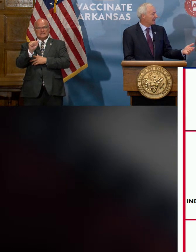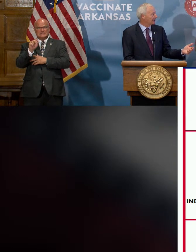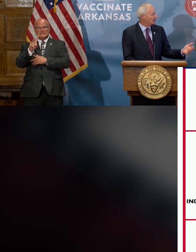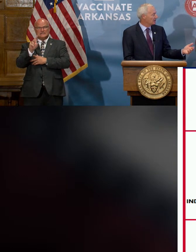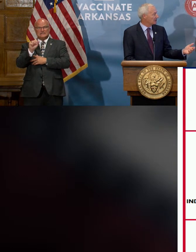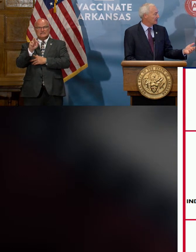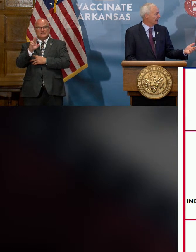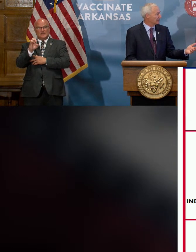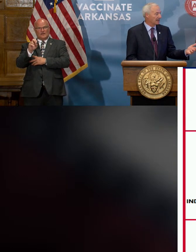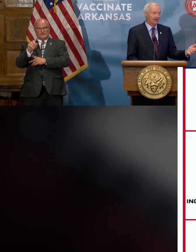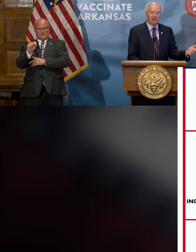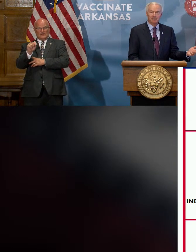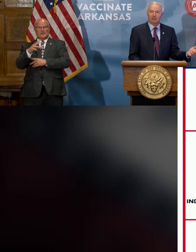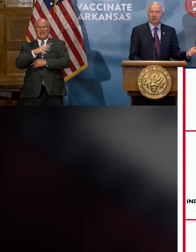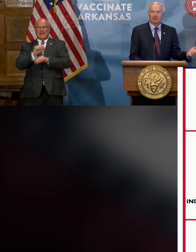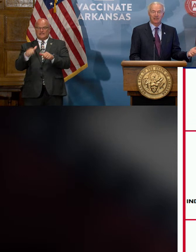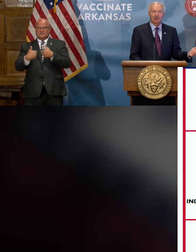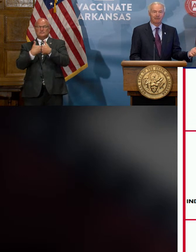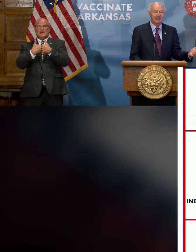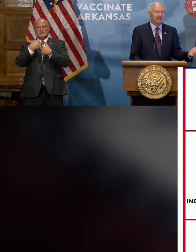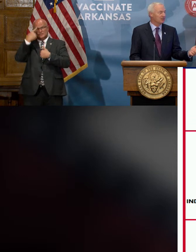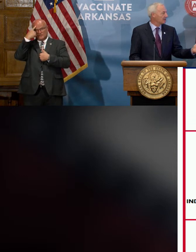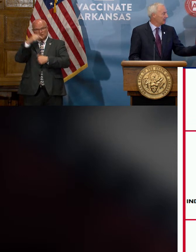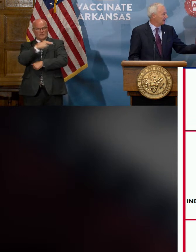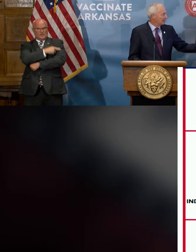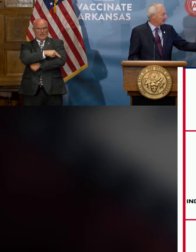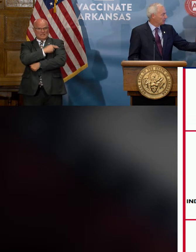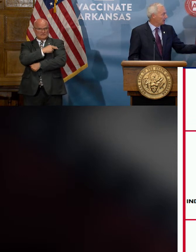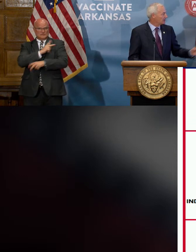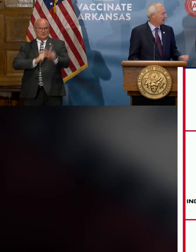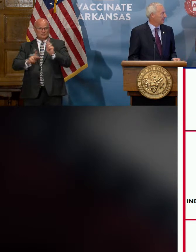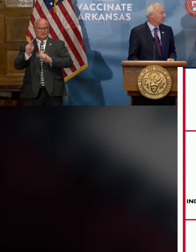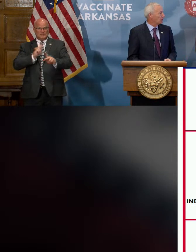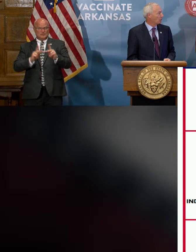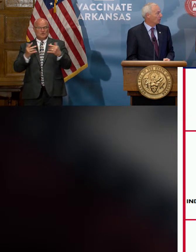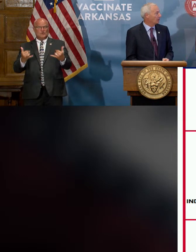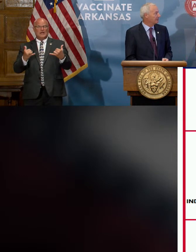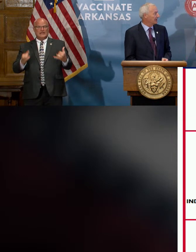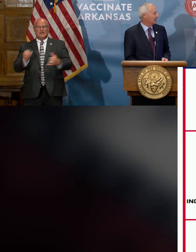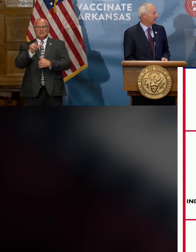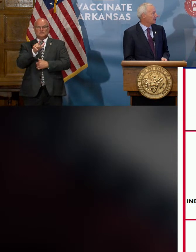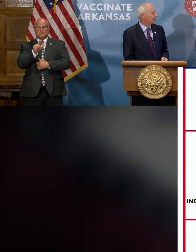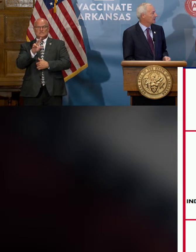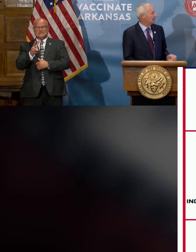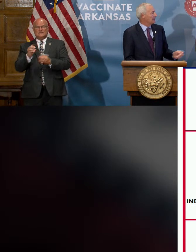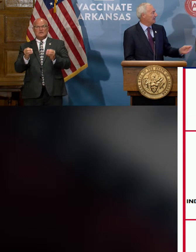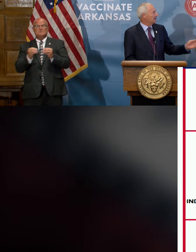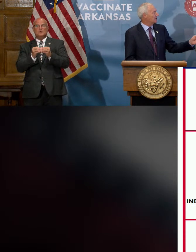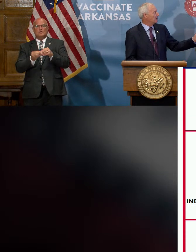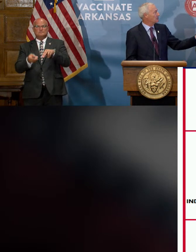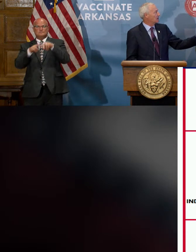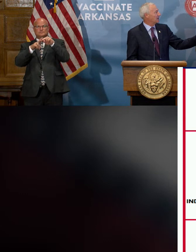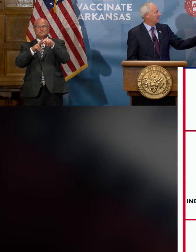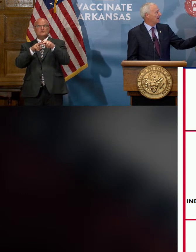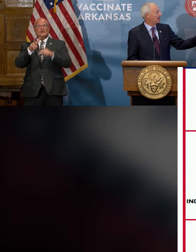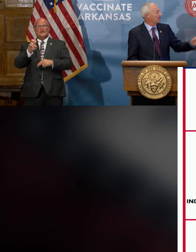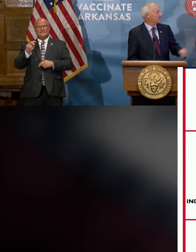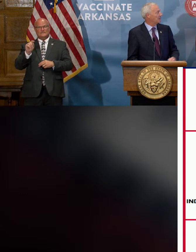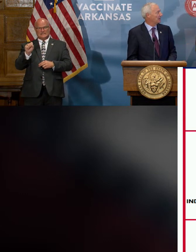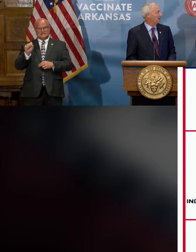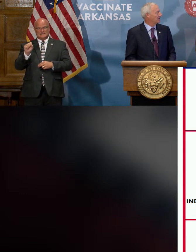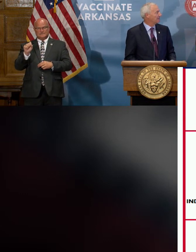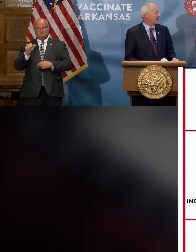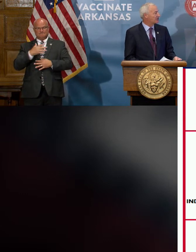the challenges that our hospital personnel face, 27 more on ventilators. In terms of